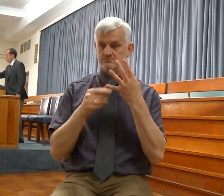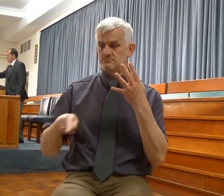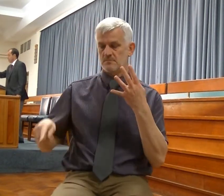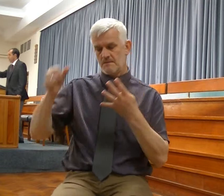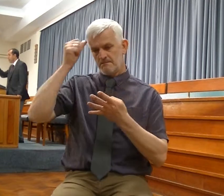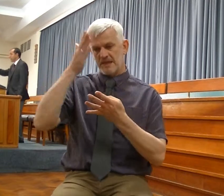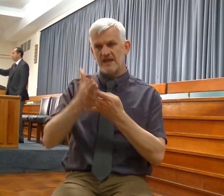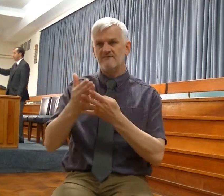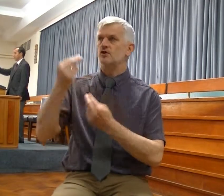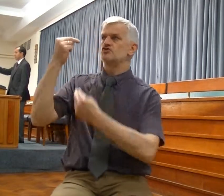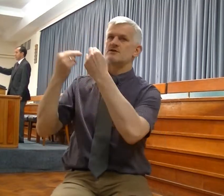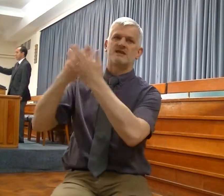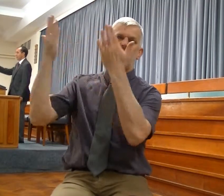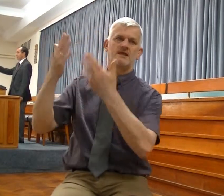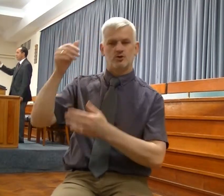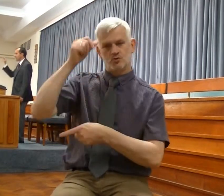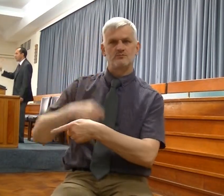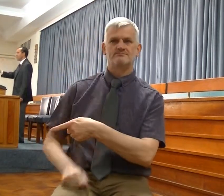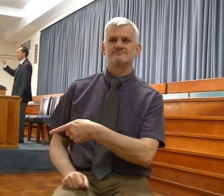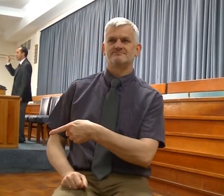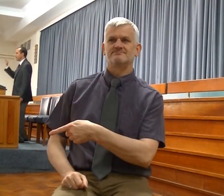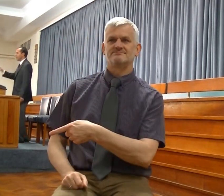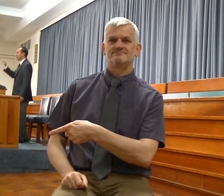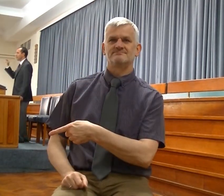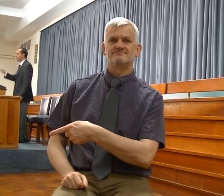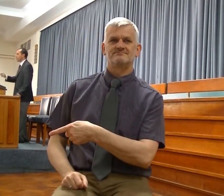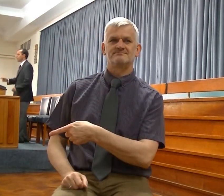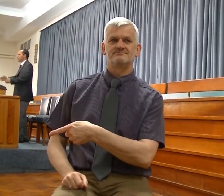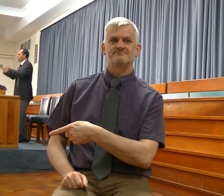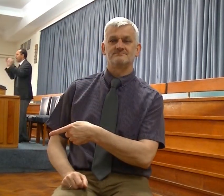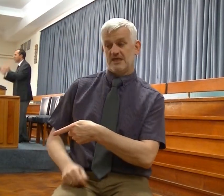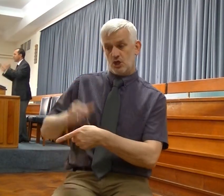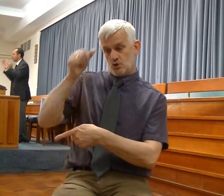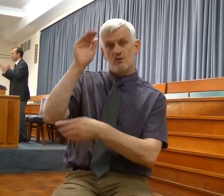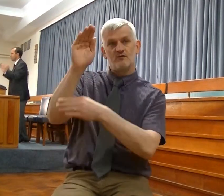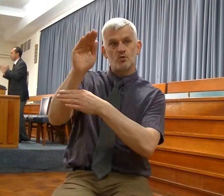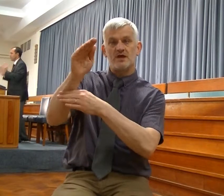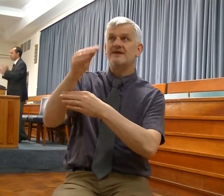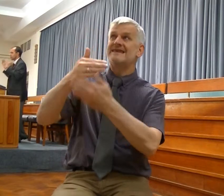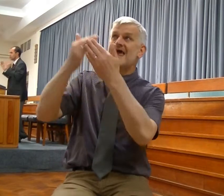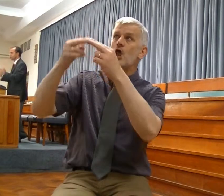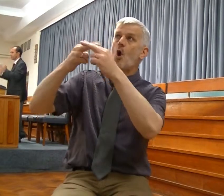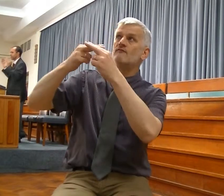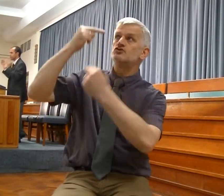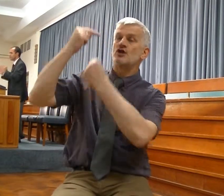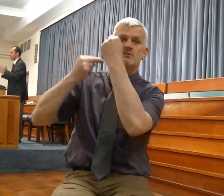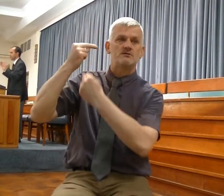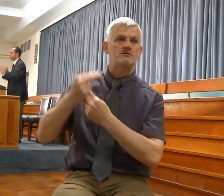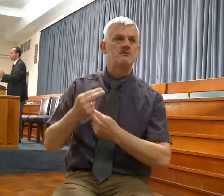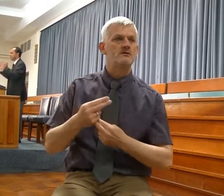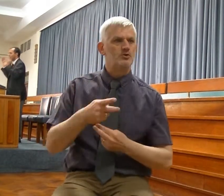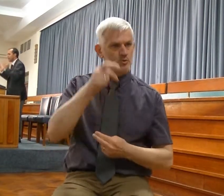day of judgment. He knew that. There will be a day of judgment. Every one of us,